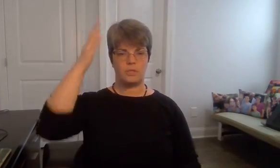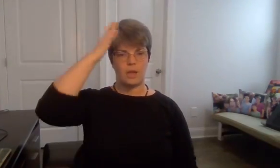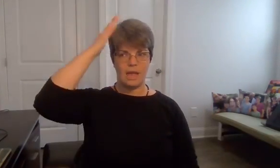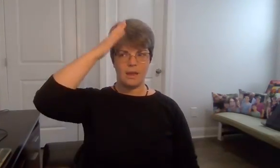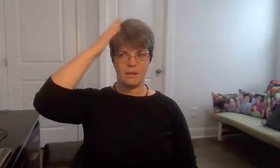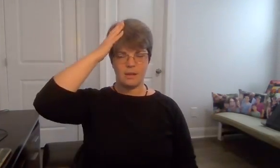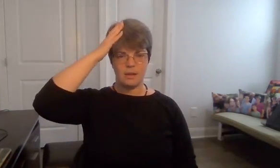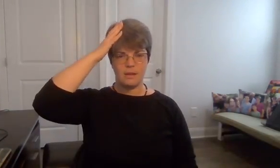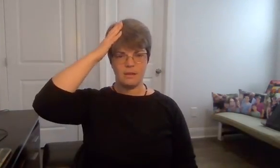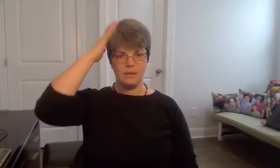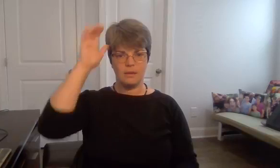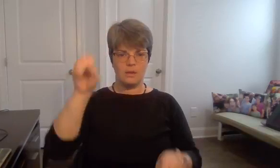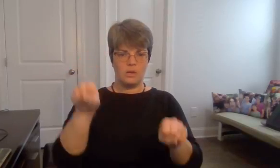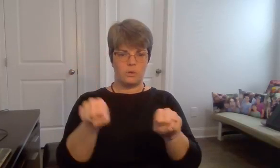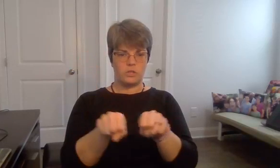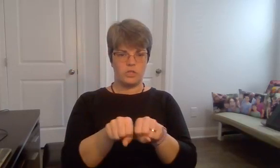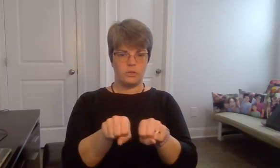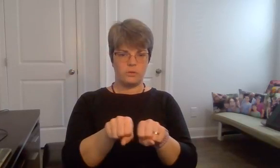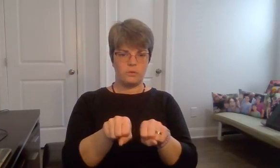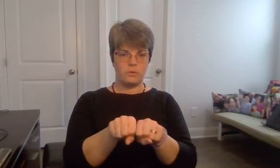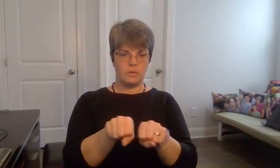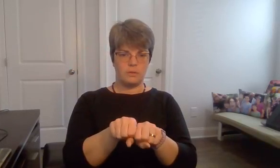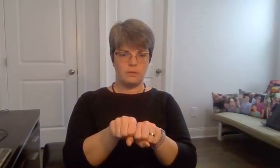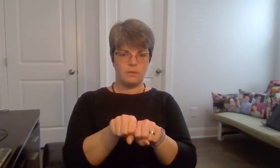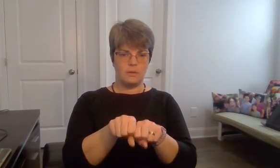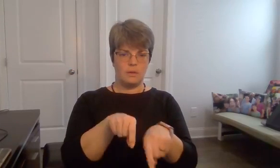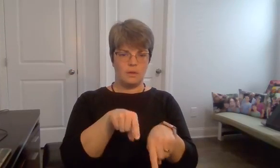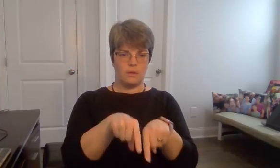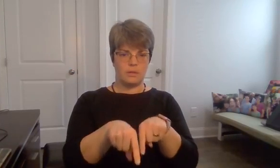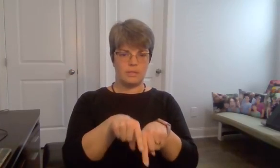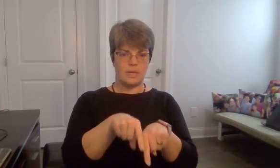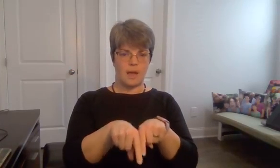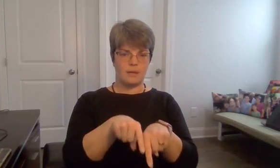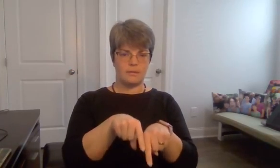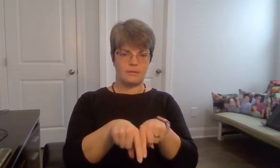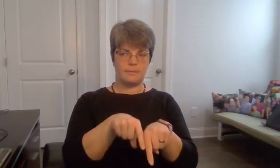your hat on. Or shoes. Or socks.